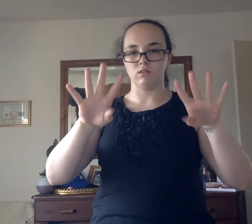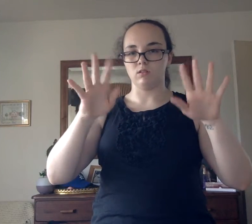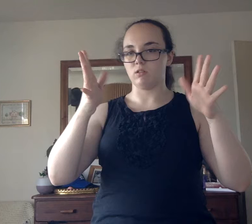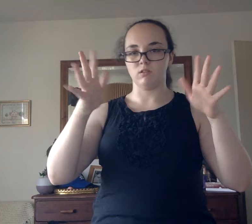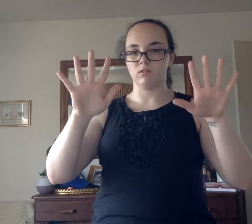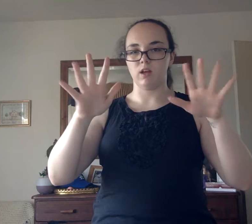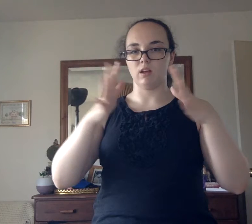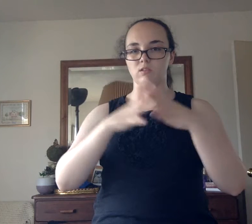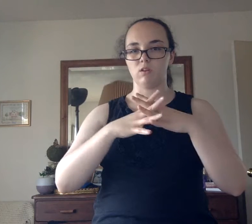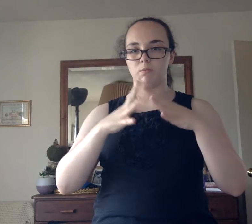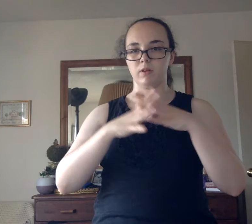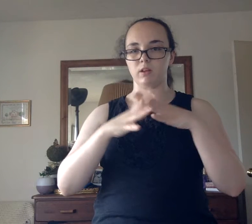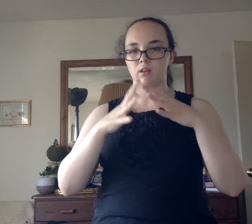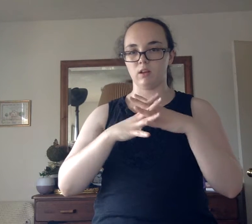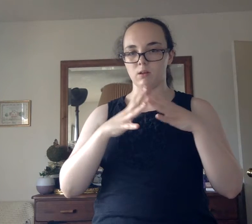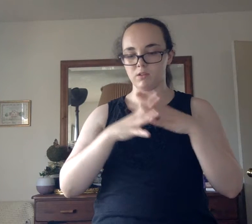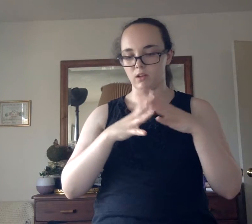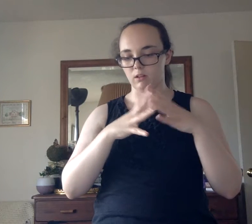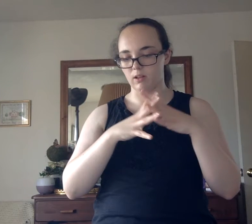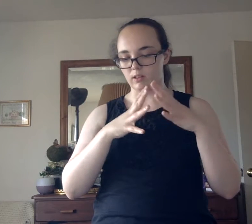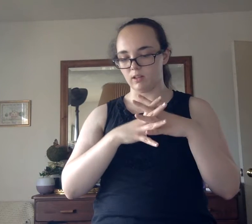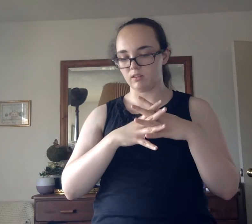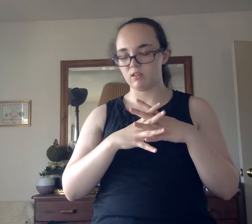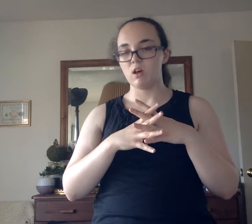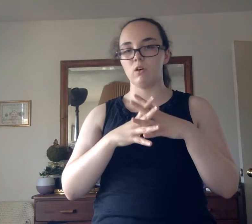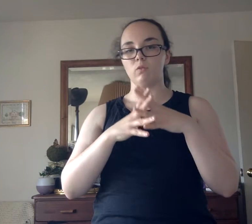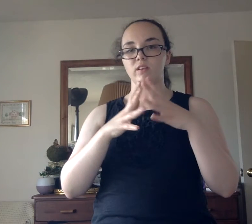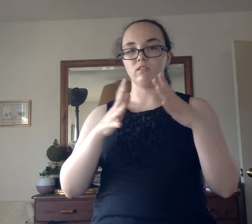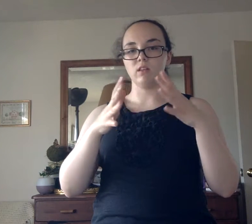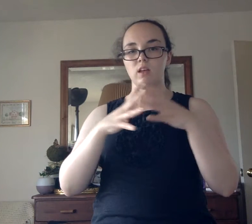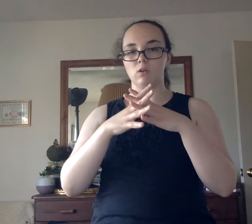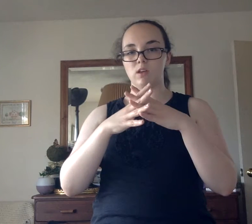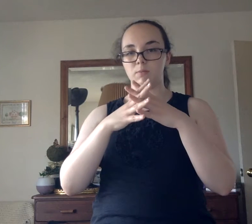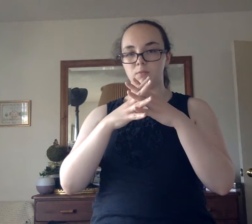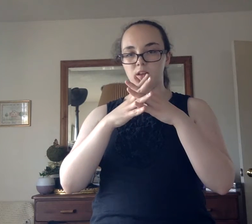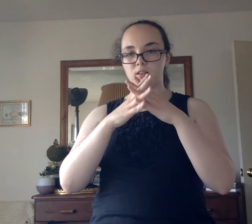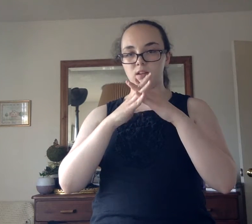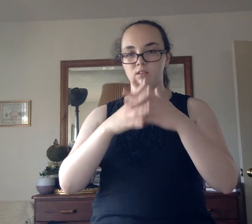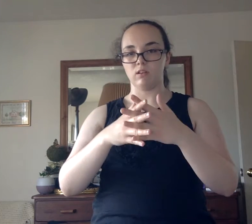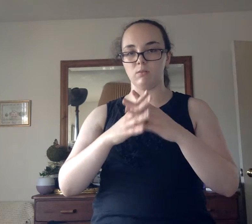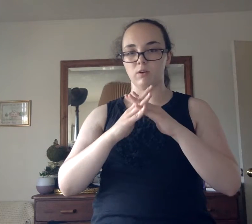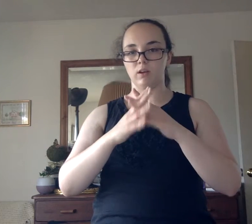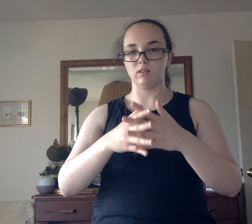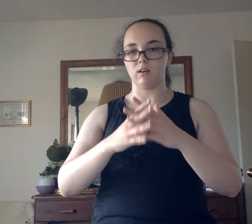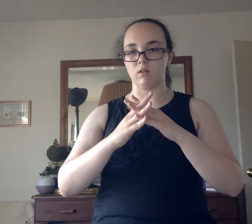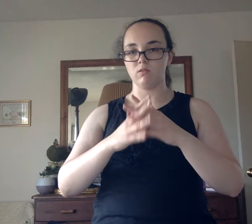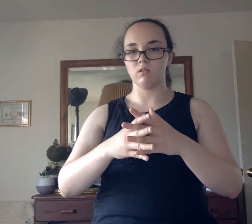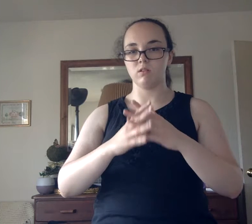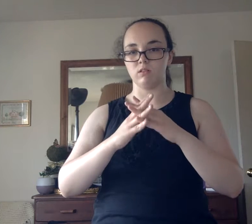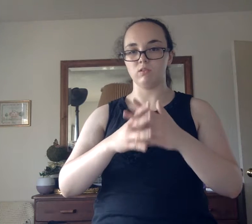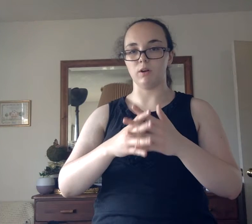just your hands open and they come together like this. Wrestling, you keep them like this and you bring it down. This is